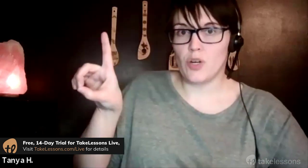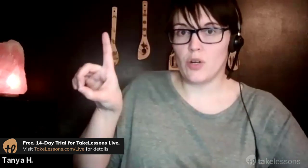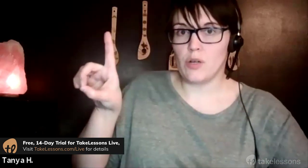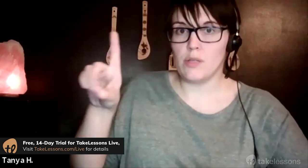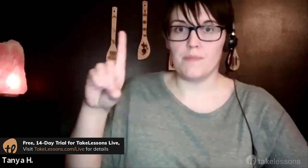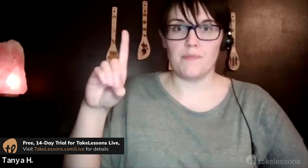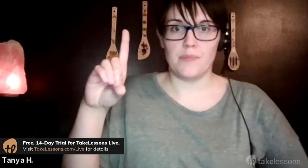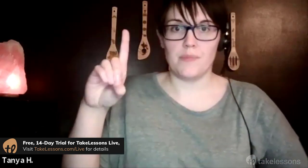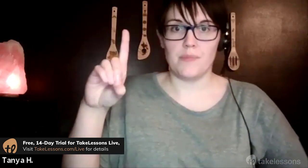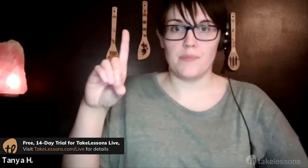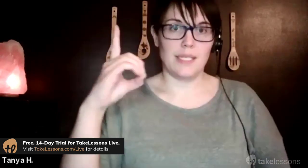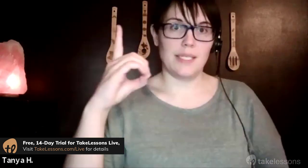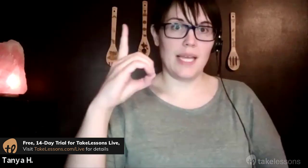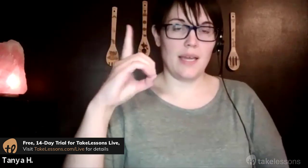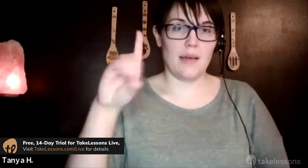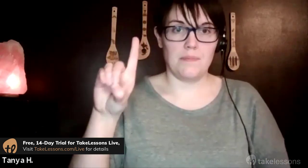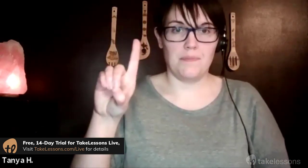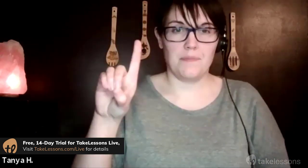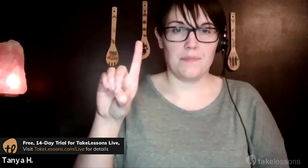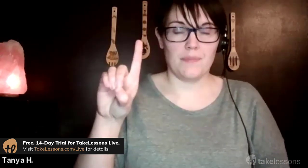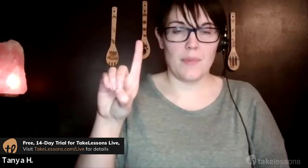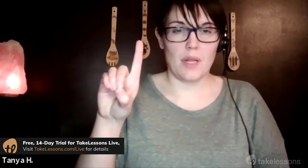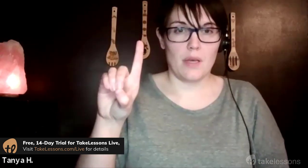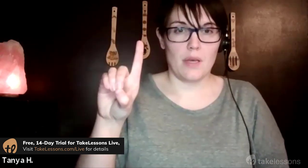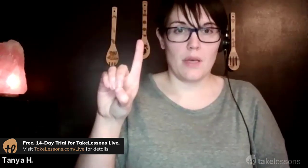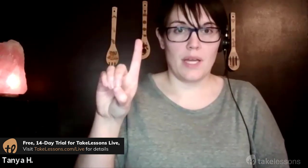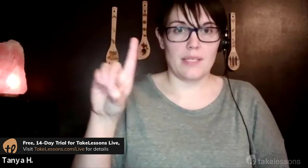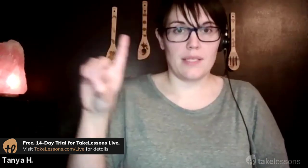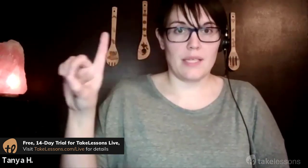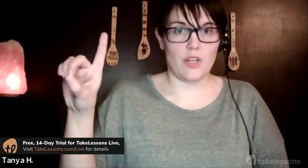circle. D, and it slides across.